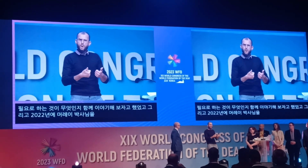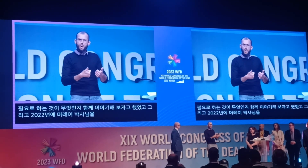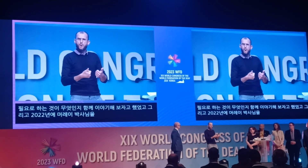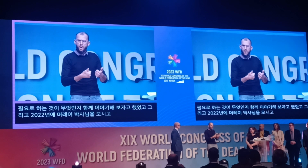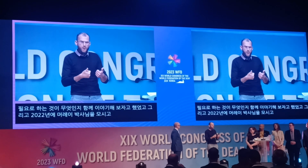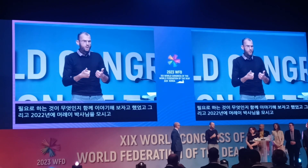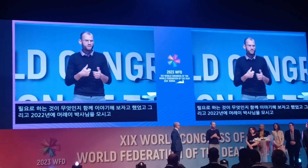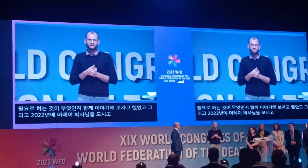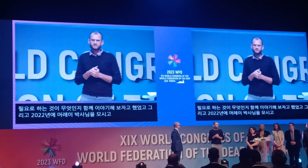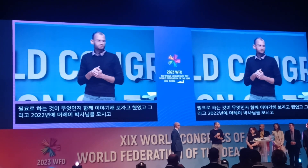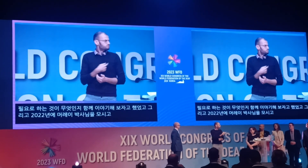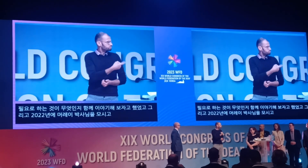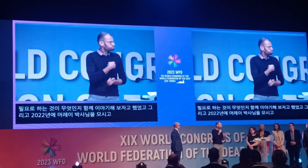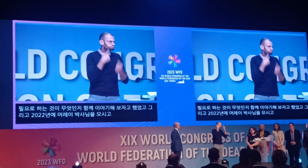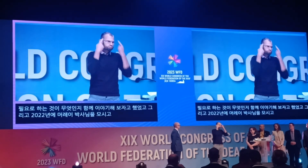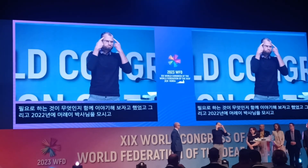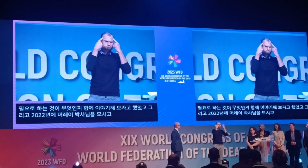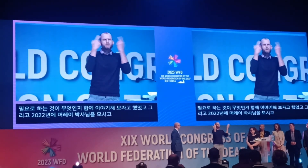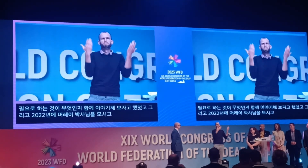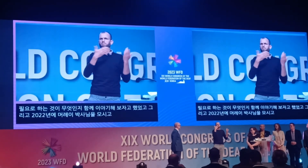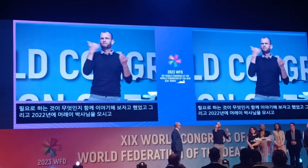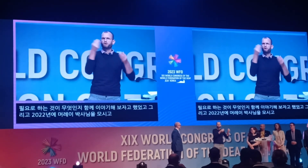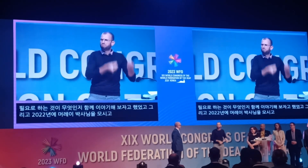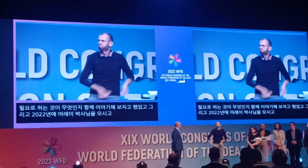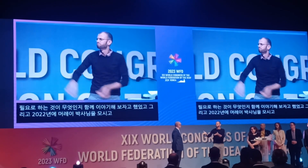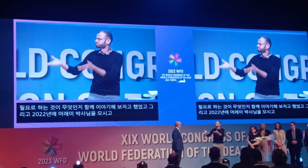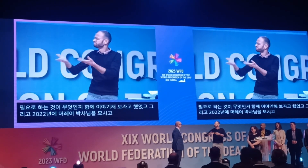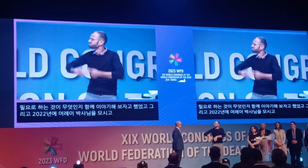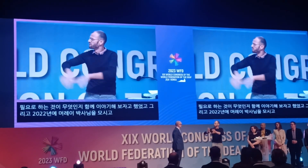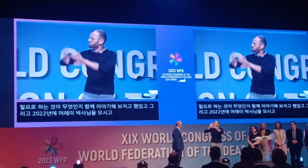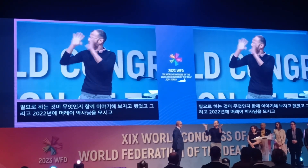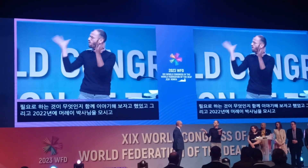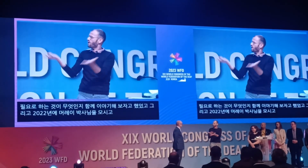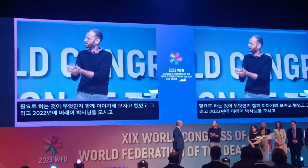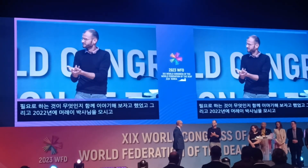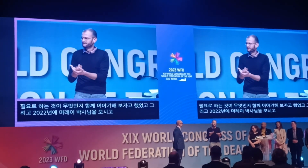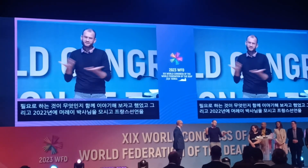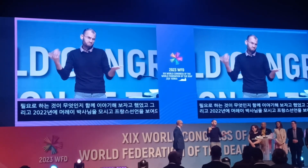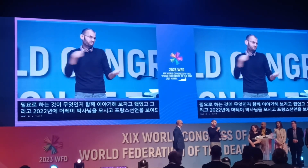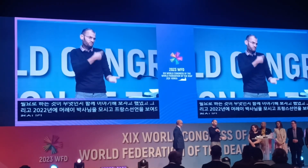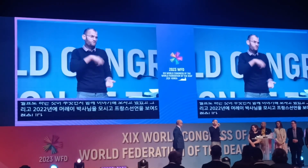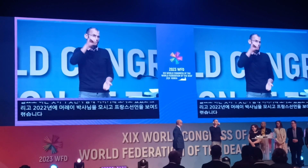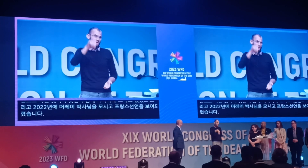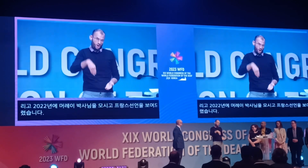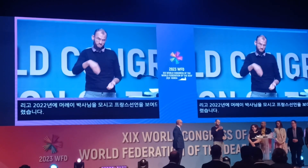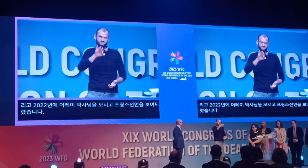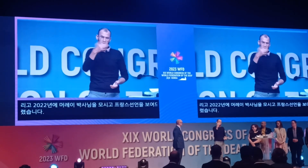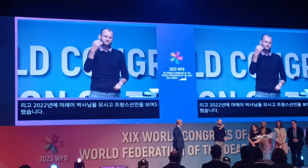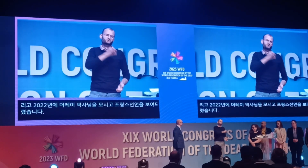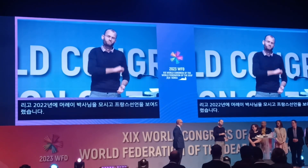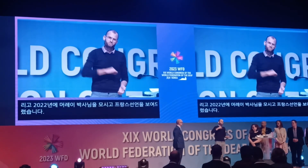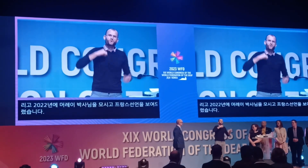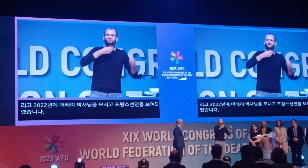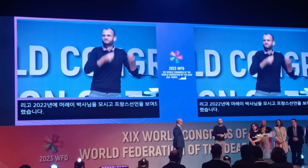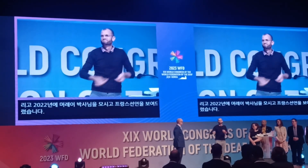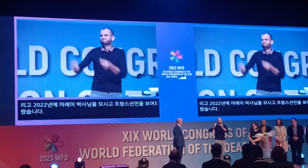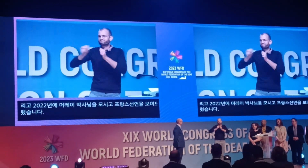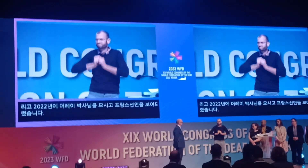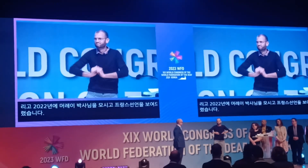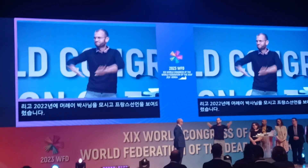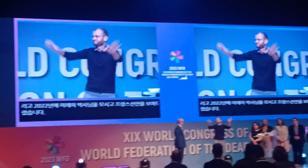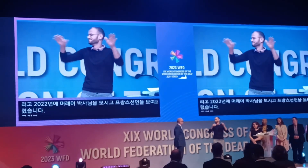French Declaration on the Rights of Deaf Children. Dr. Murray thought that the idea was good, so he approved of the